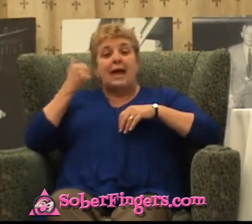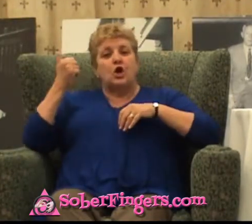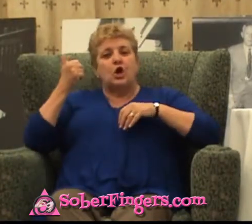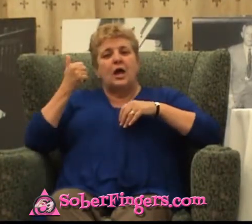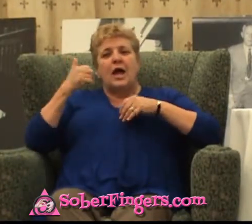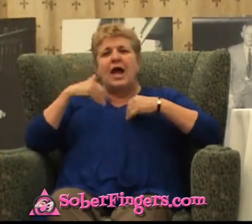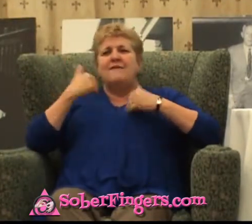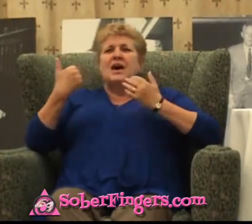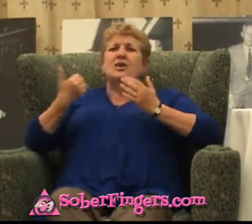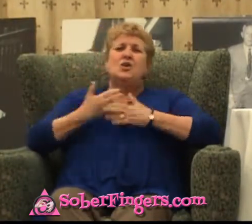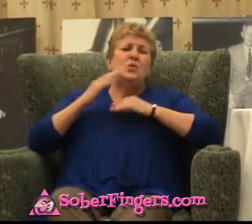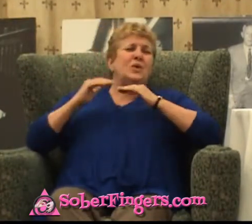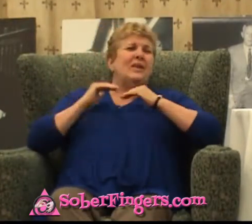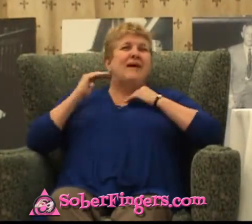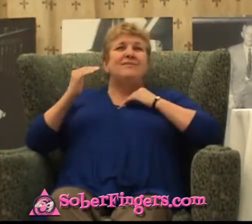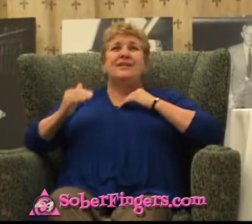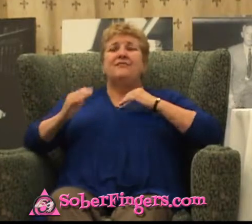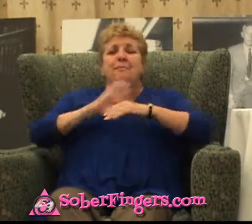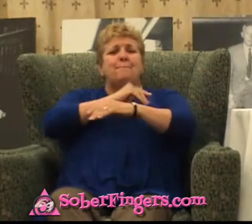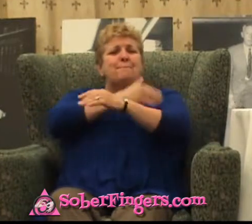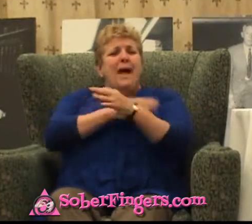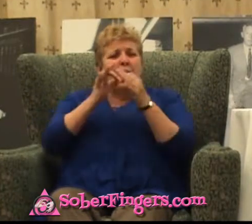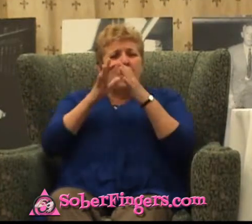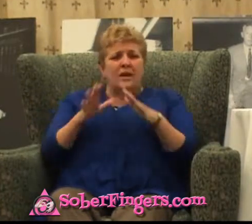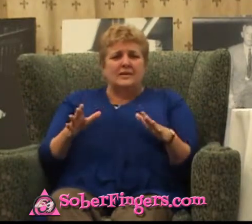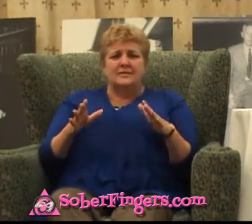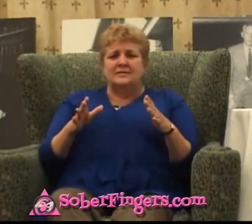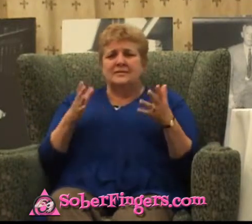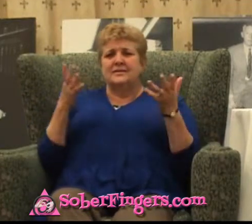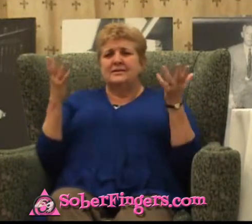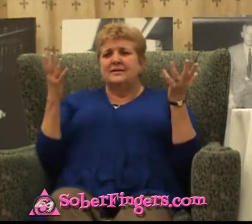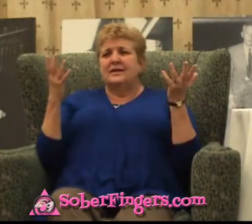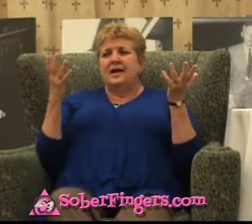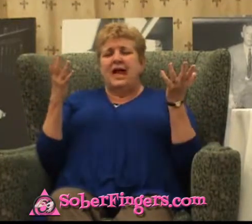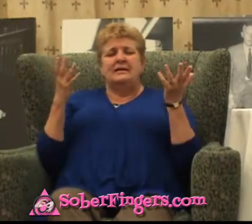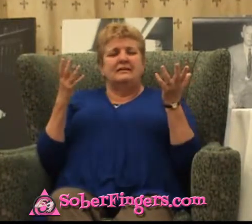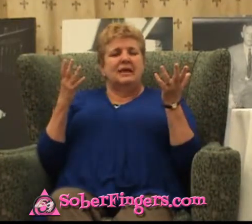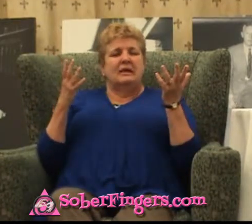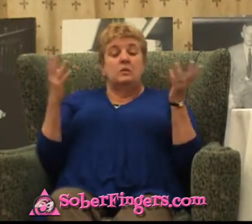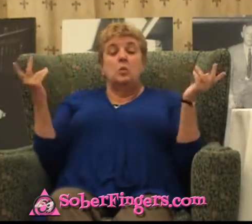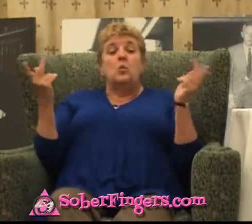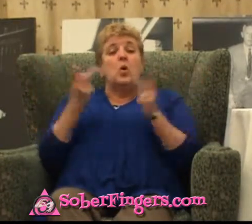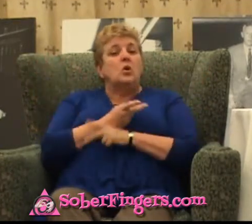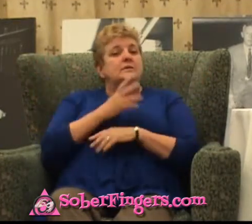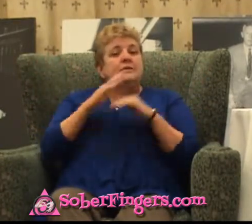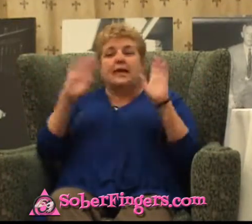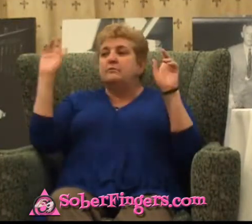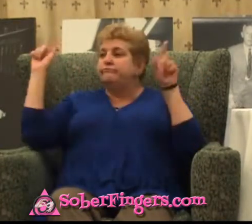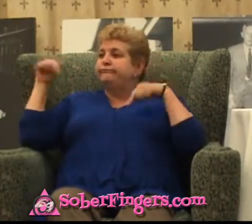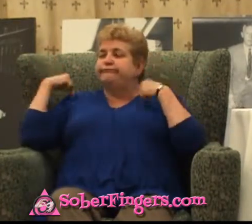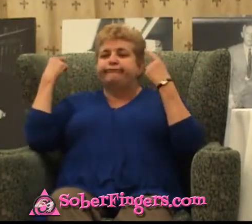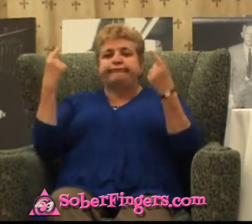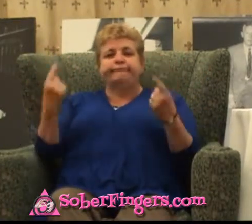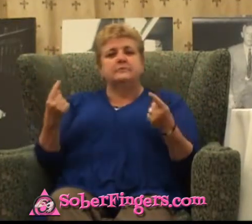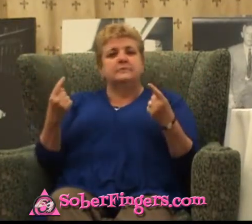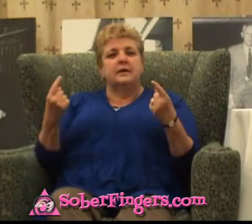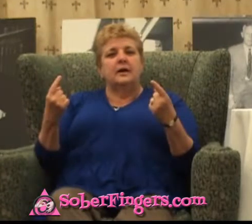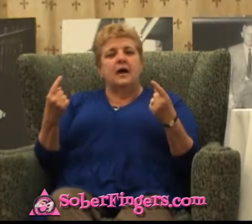and unmanageability with the likes I had never known before. I am completely unable to be